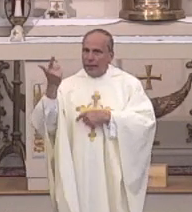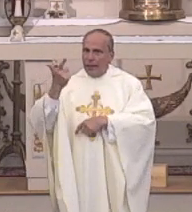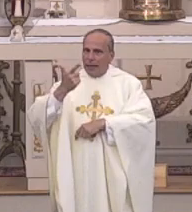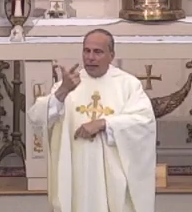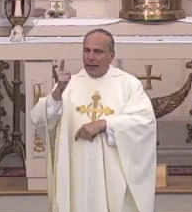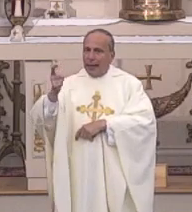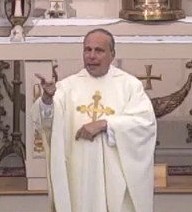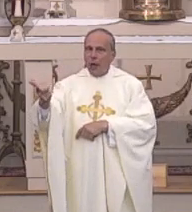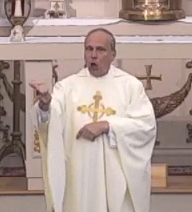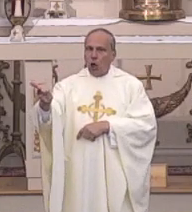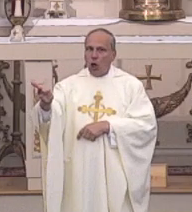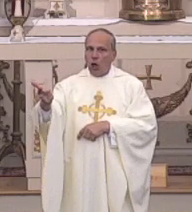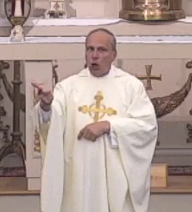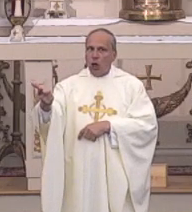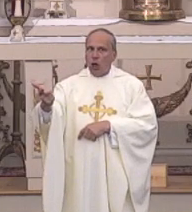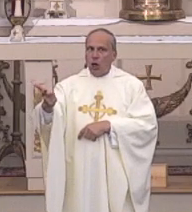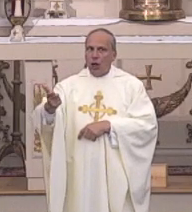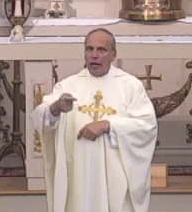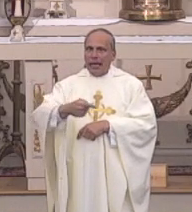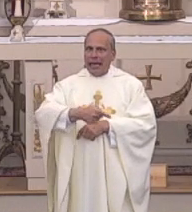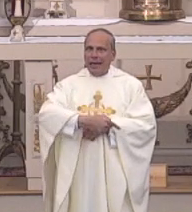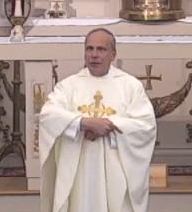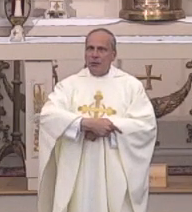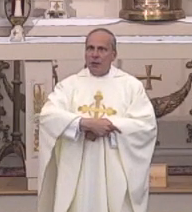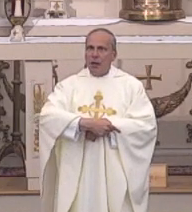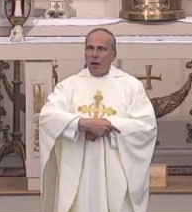So I did that, and then later,